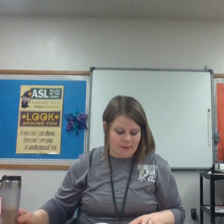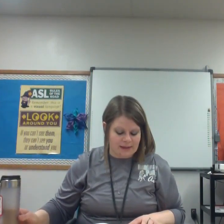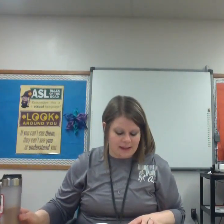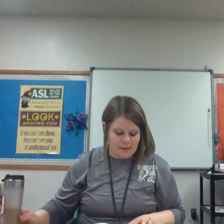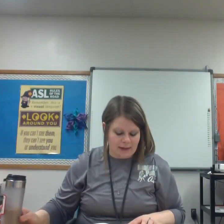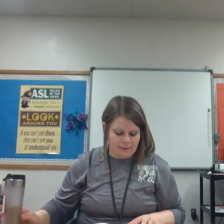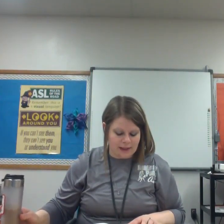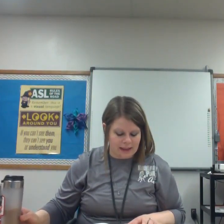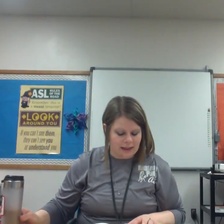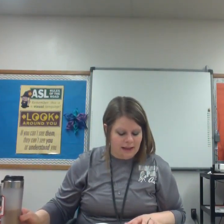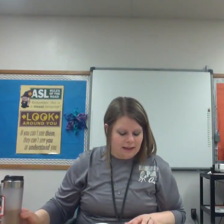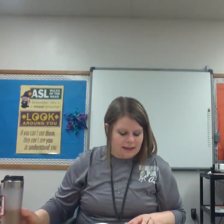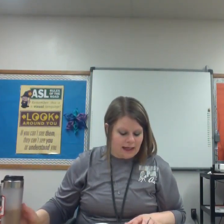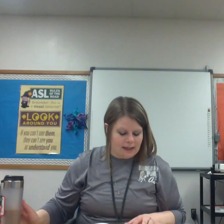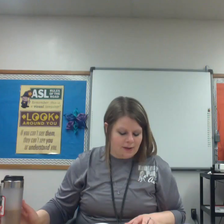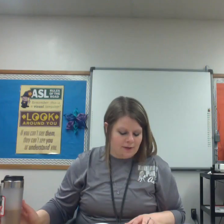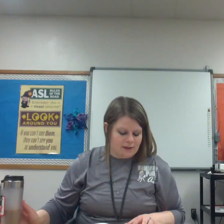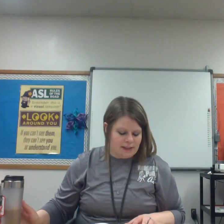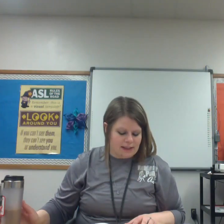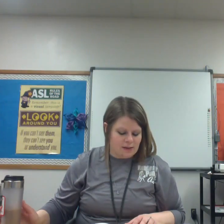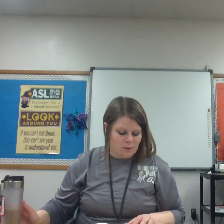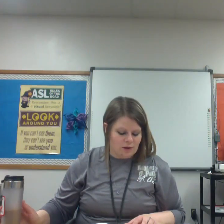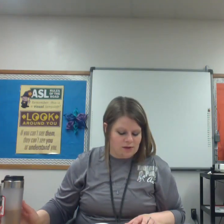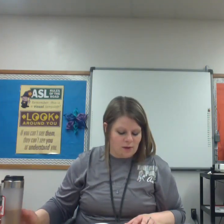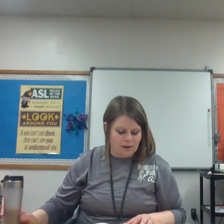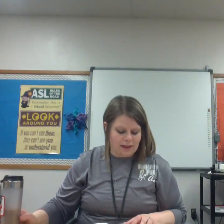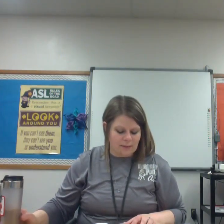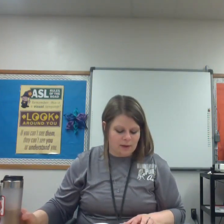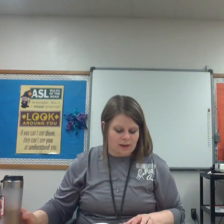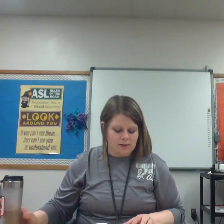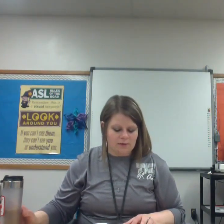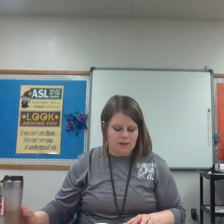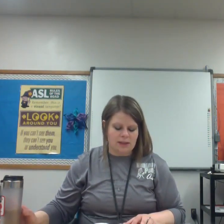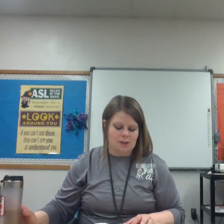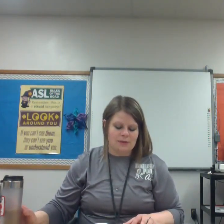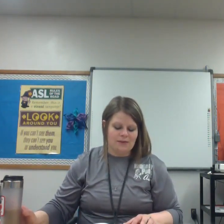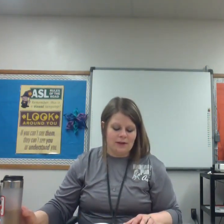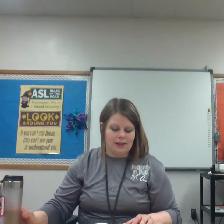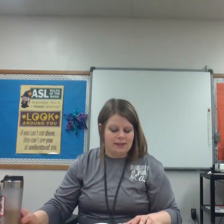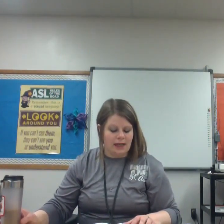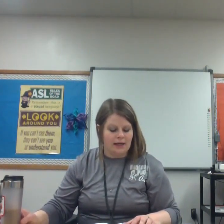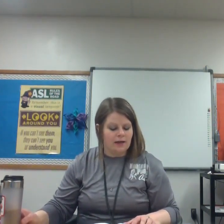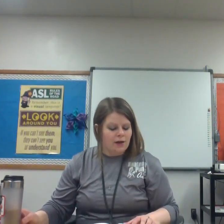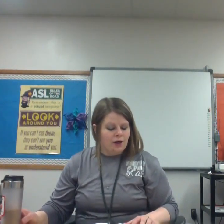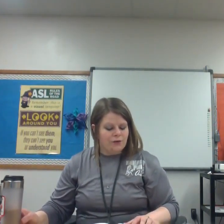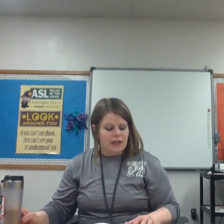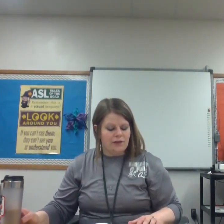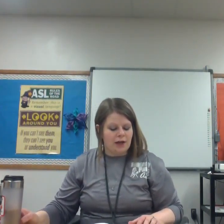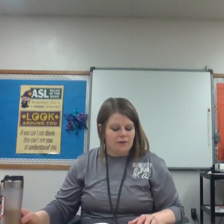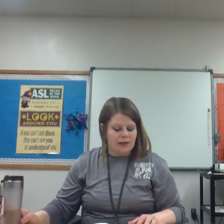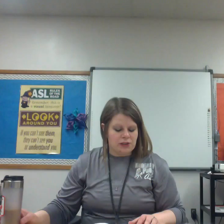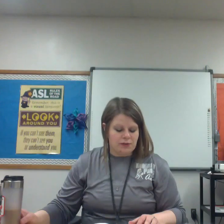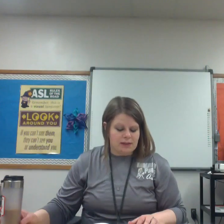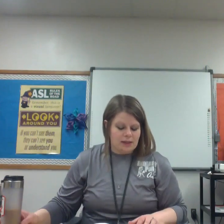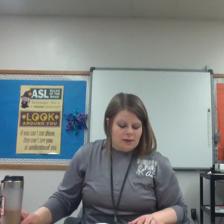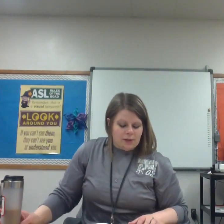President Abraham Lincoln, Gallaudet University is the world's only liberal arts university specifically designed for deaf and hard of hearing students.